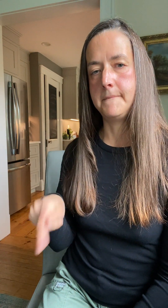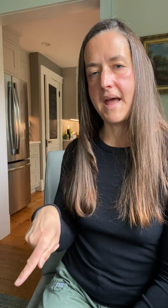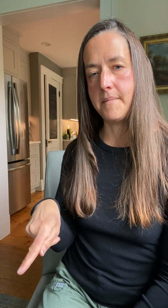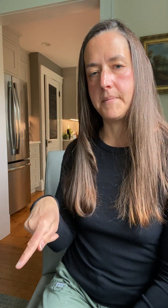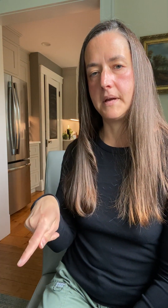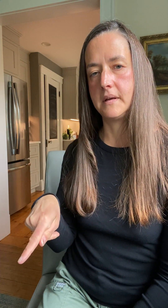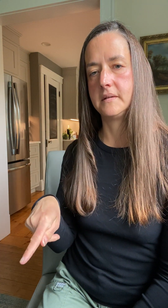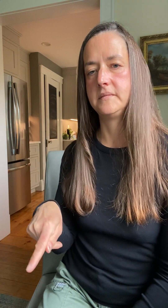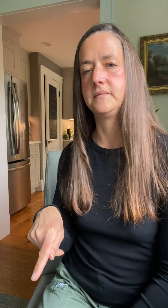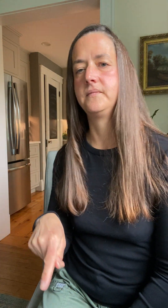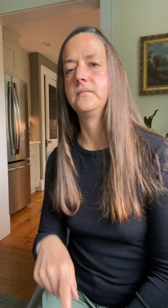map.